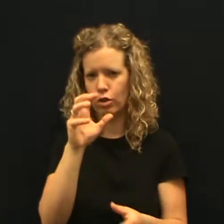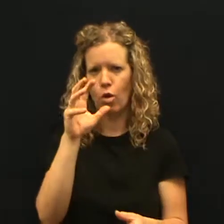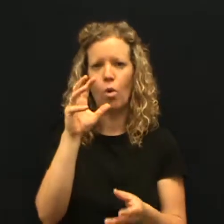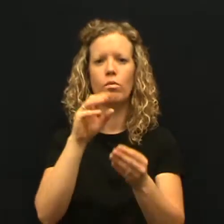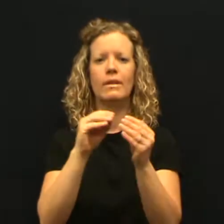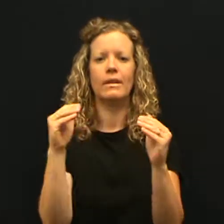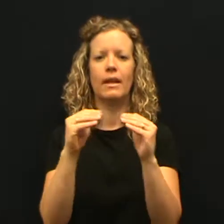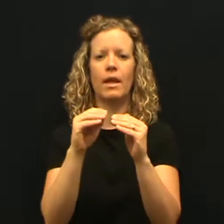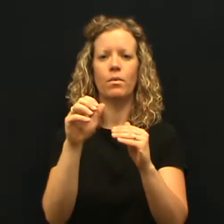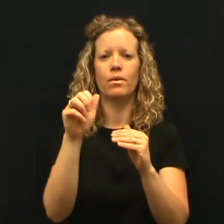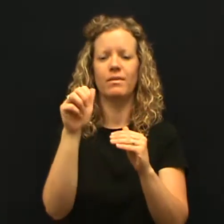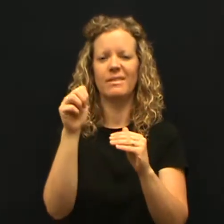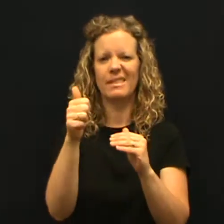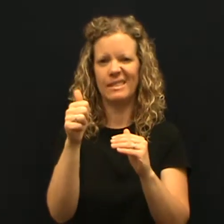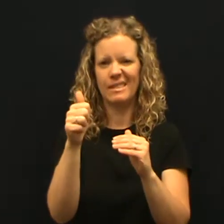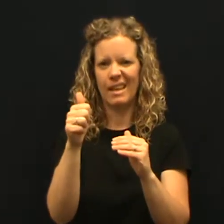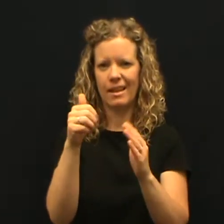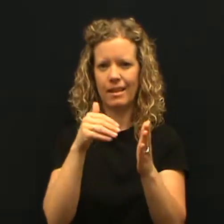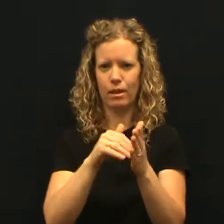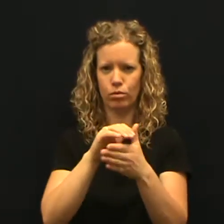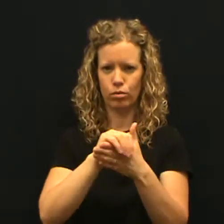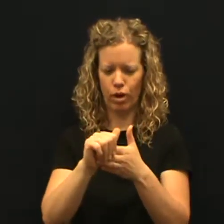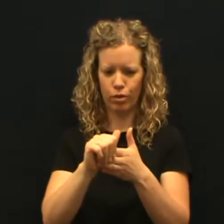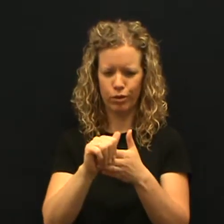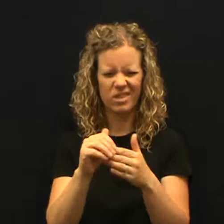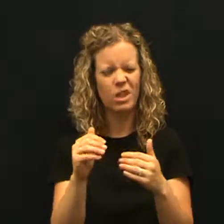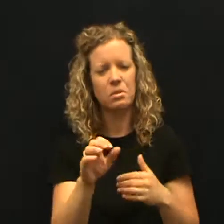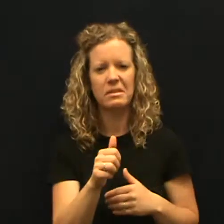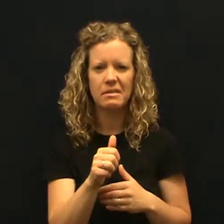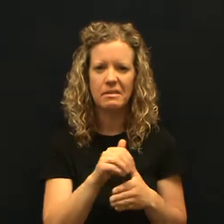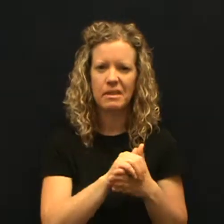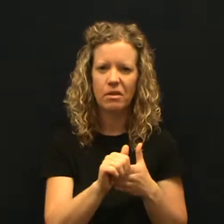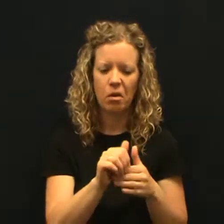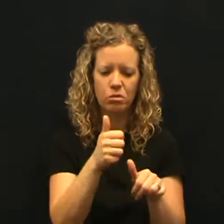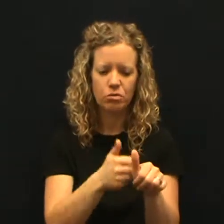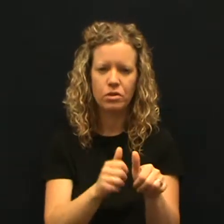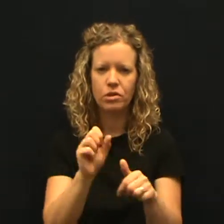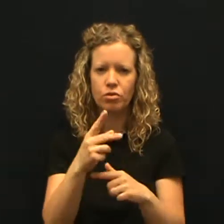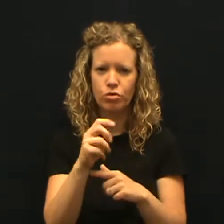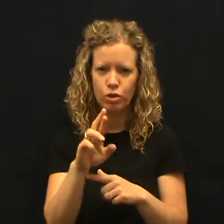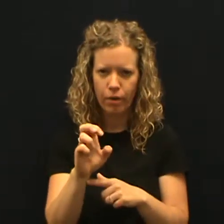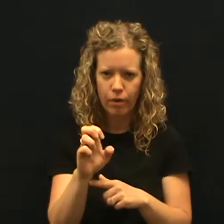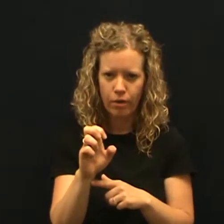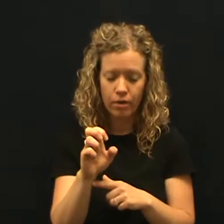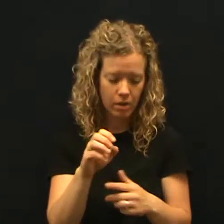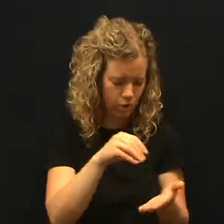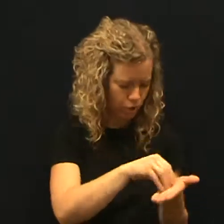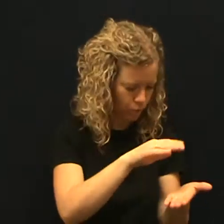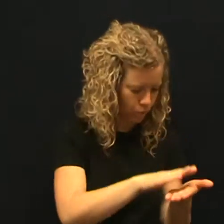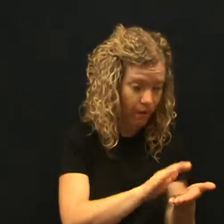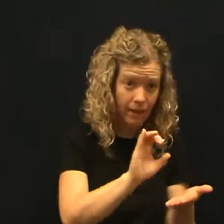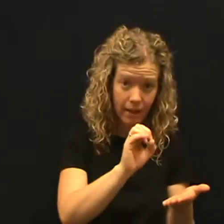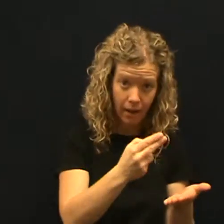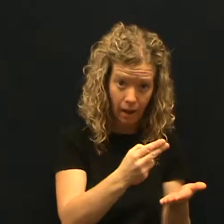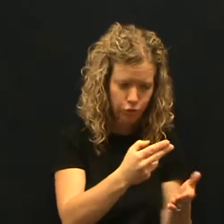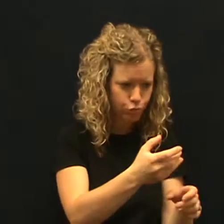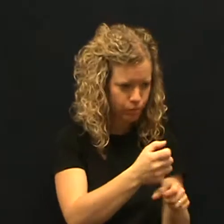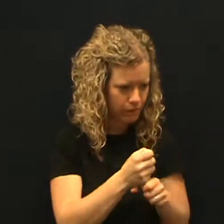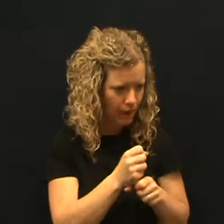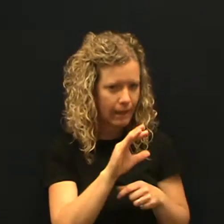was $10 a share. So remember, we have to record the cash we got, which would be the